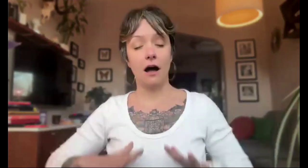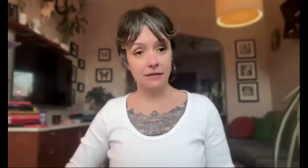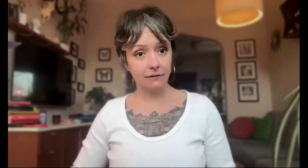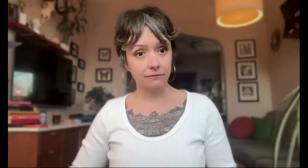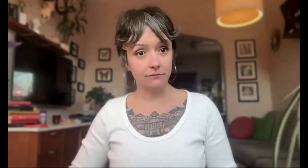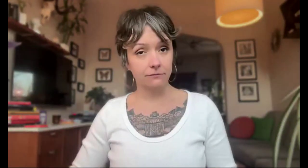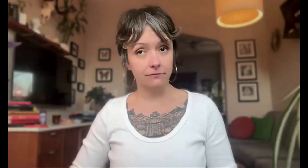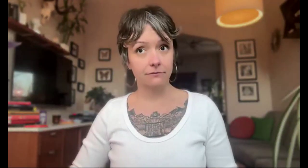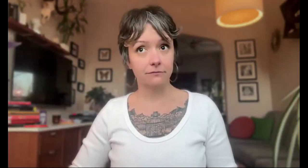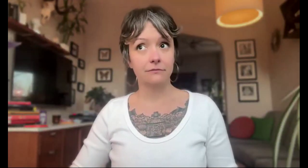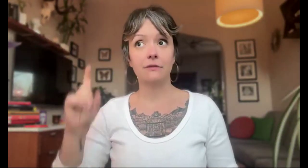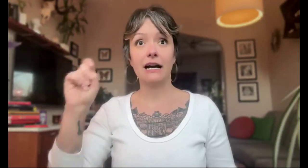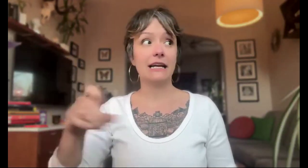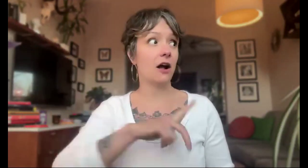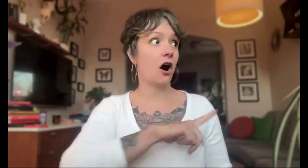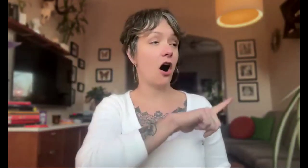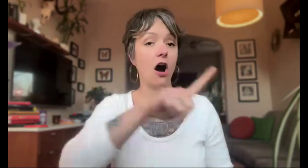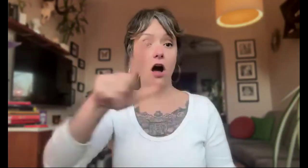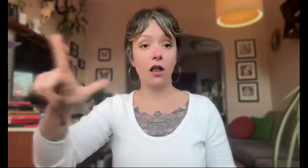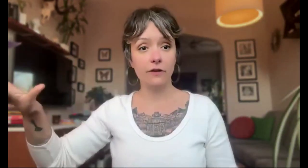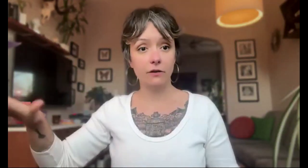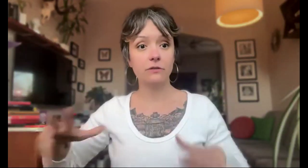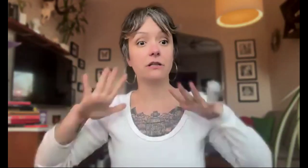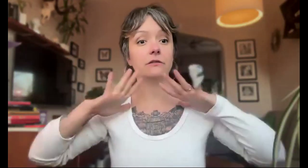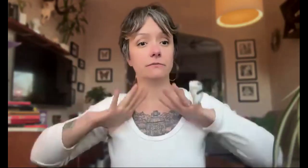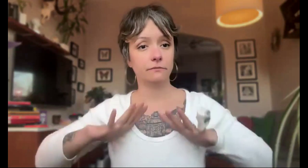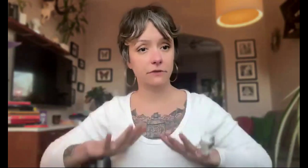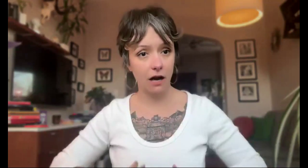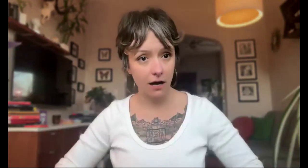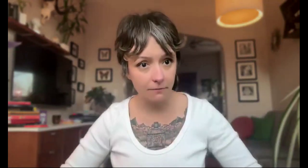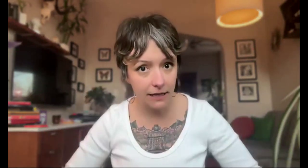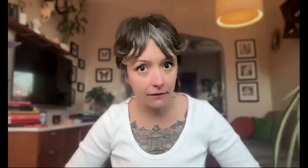Calm down. I need all of you to calm down.